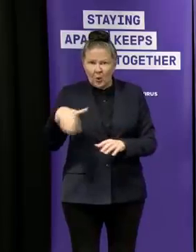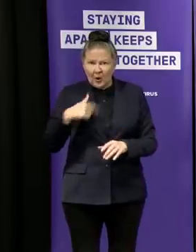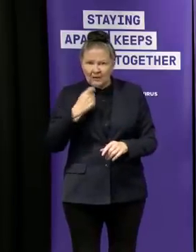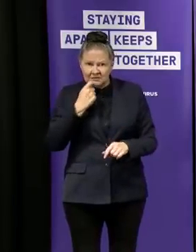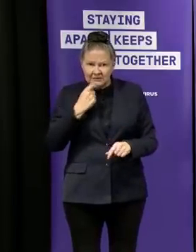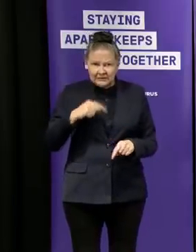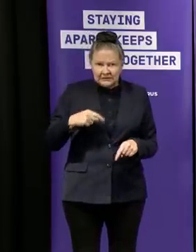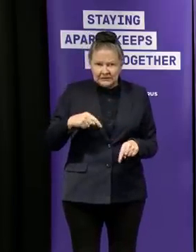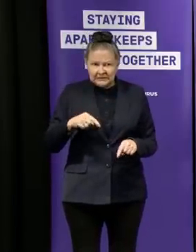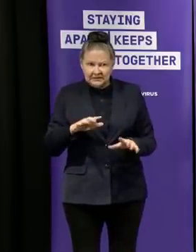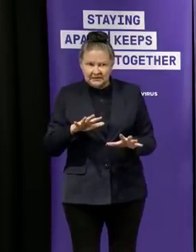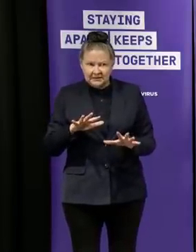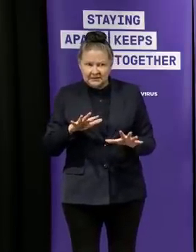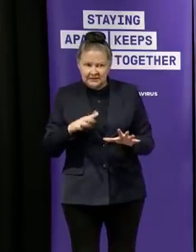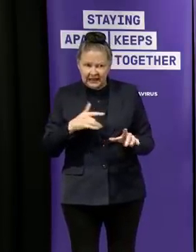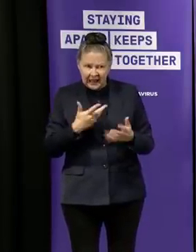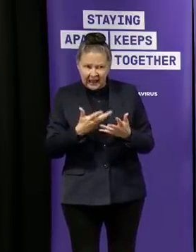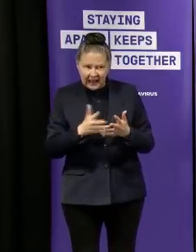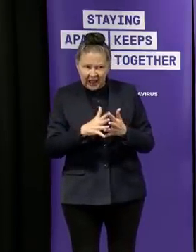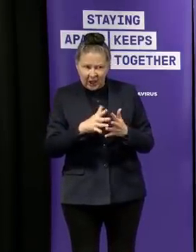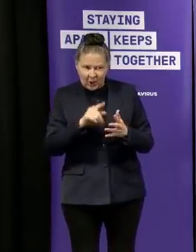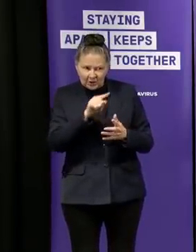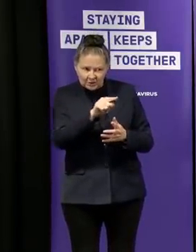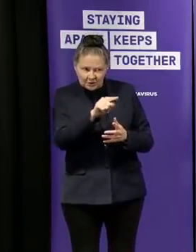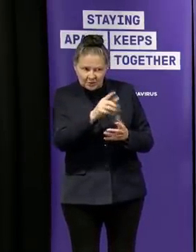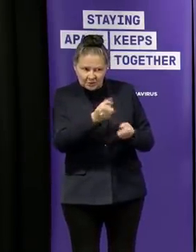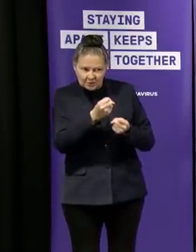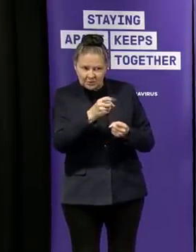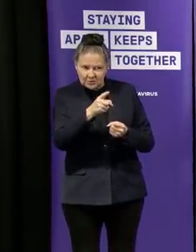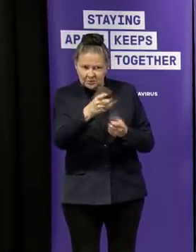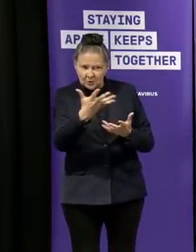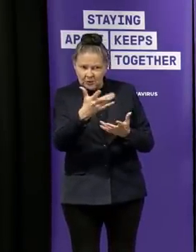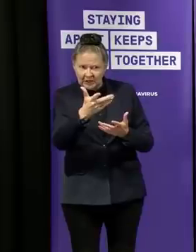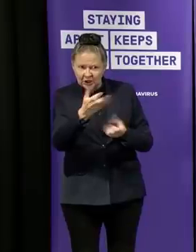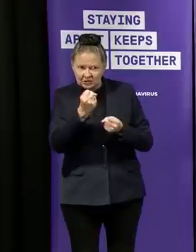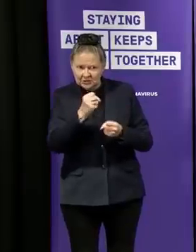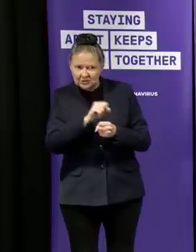about how you manage each and every single case, knowing what the potential is.